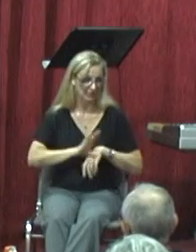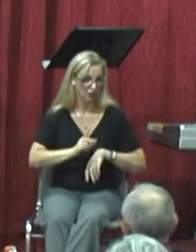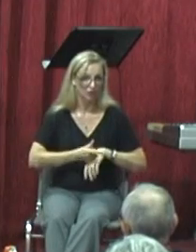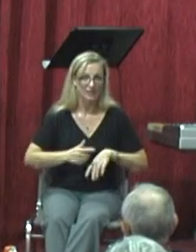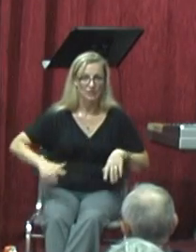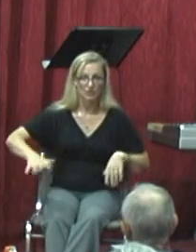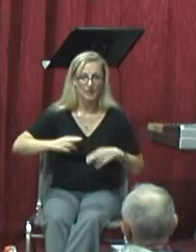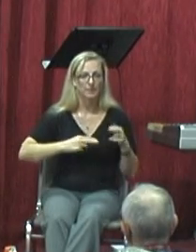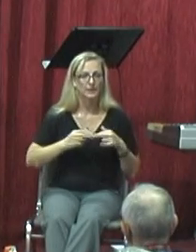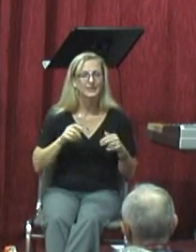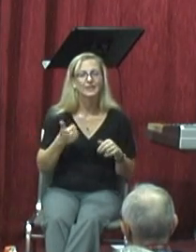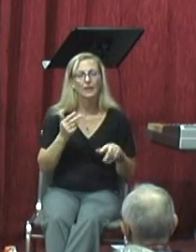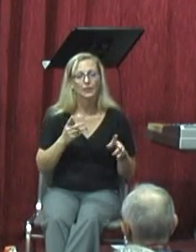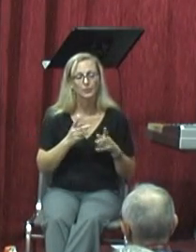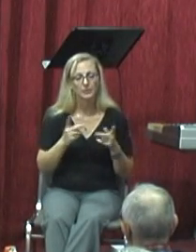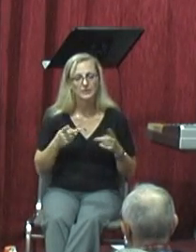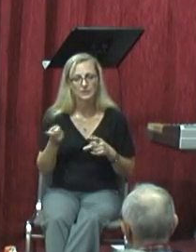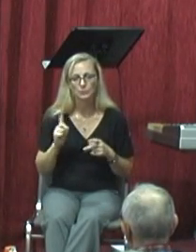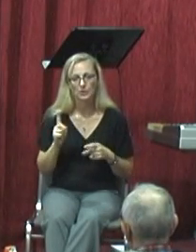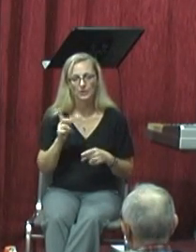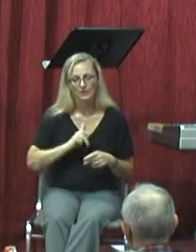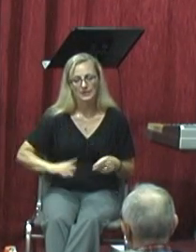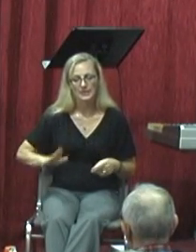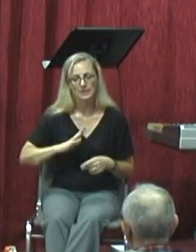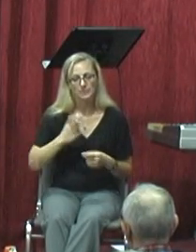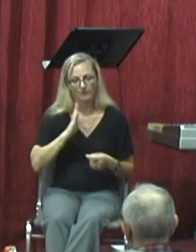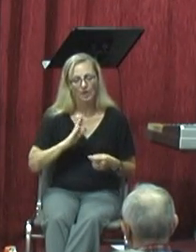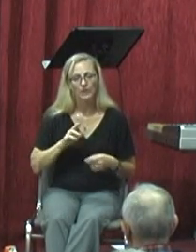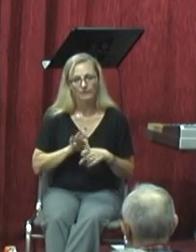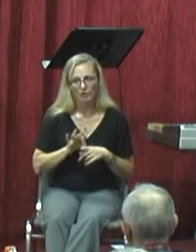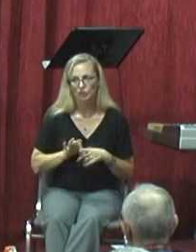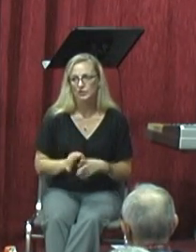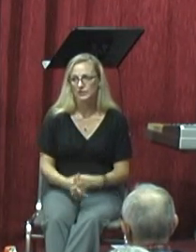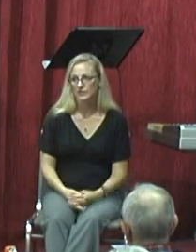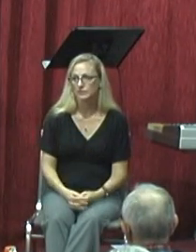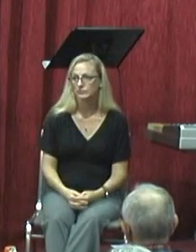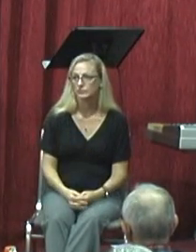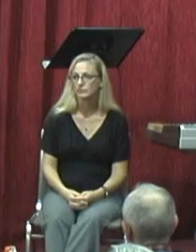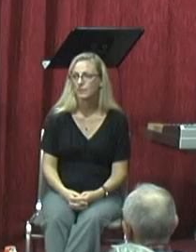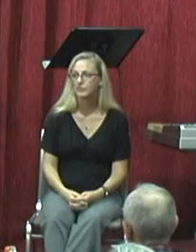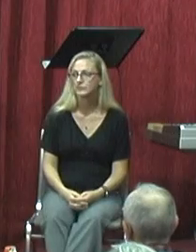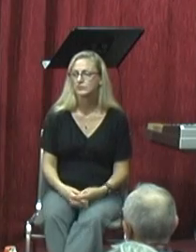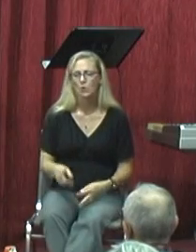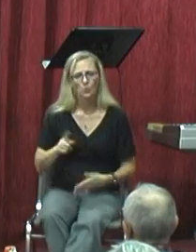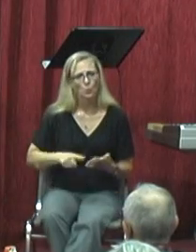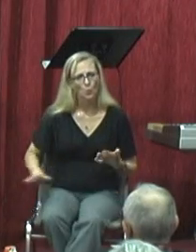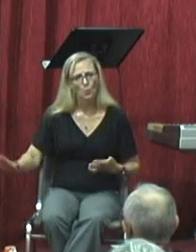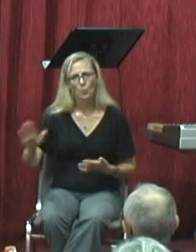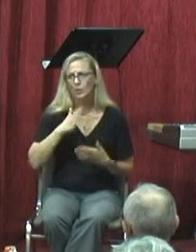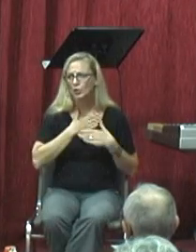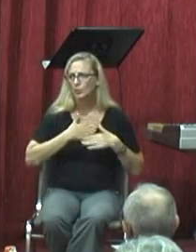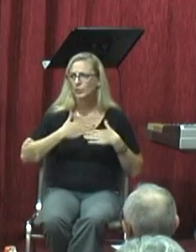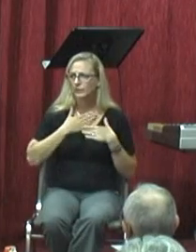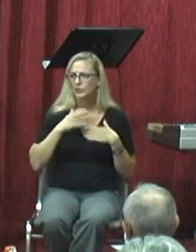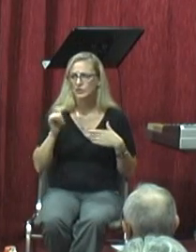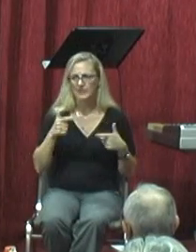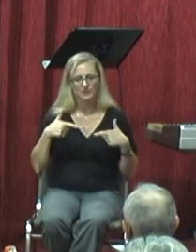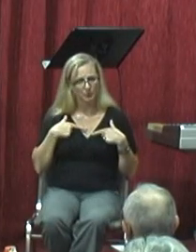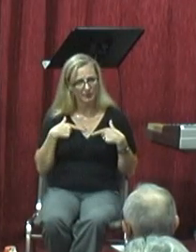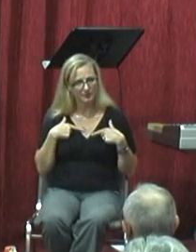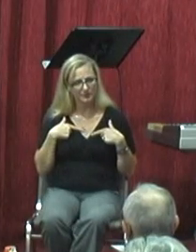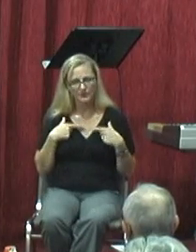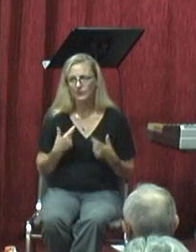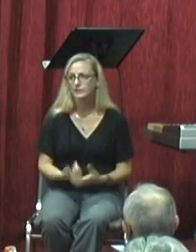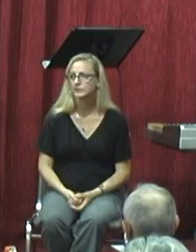other places where the kingdom of God is functioning. And what are your privileges as Kohanim